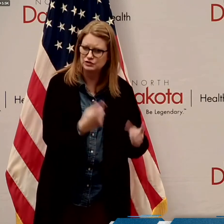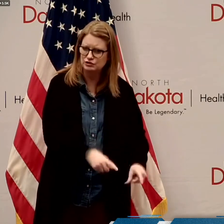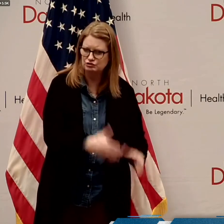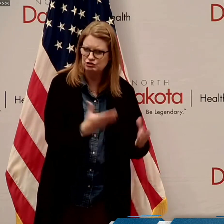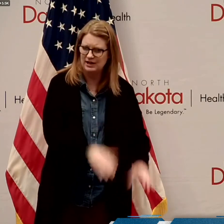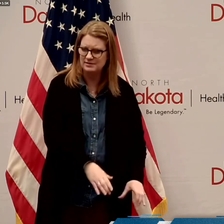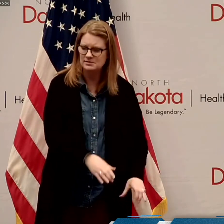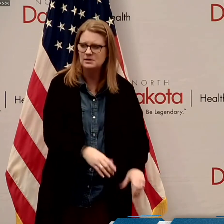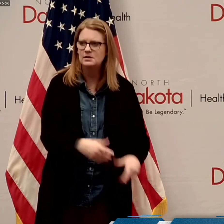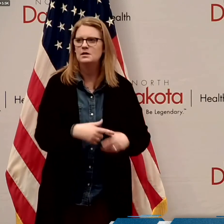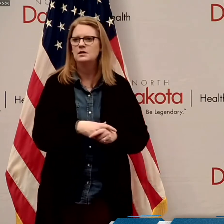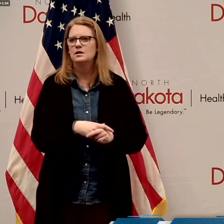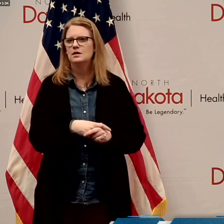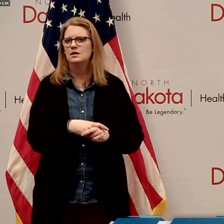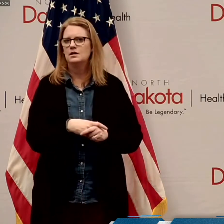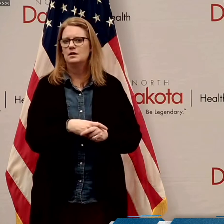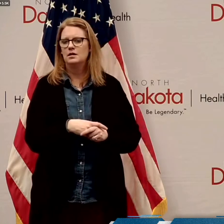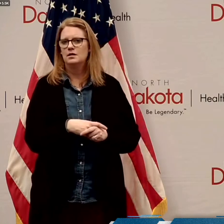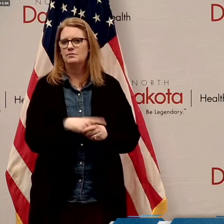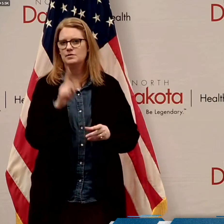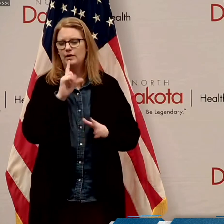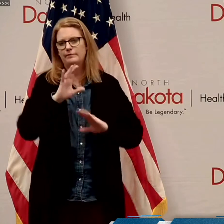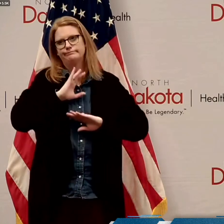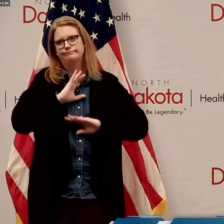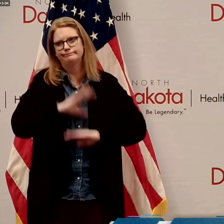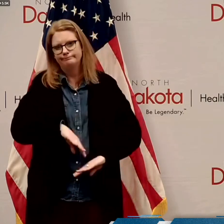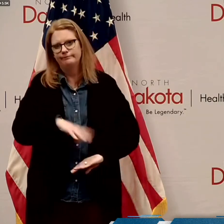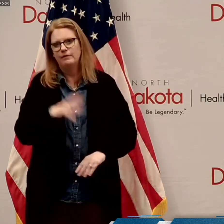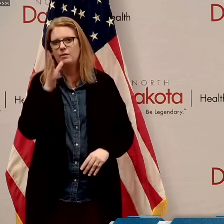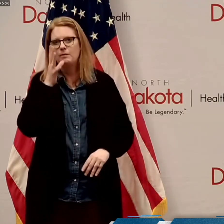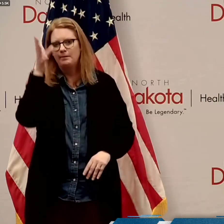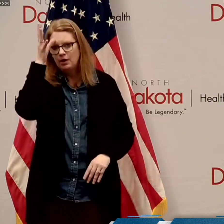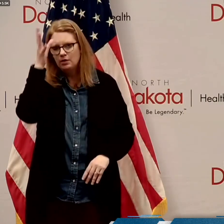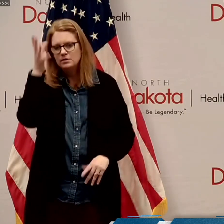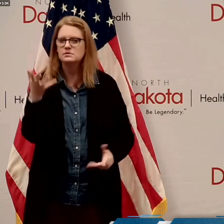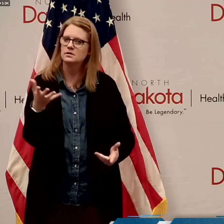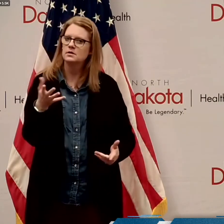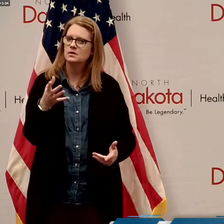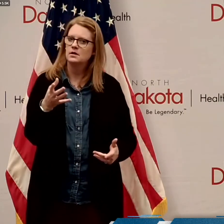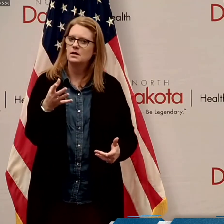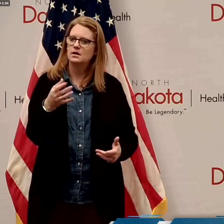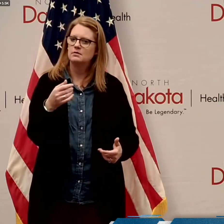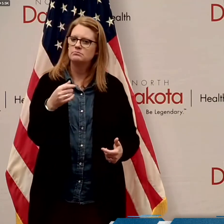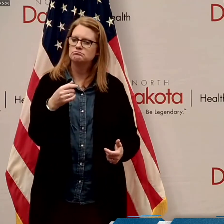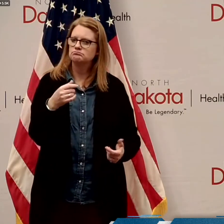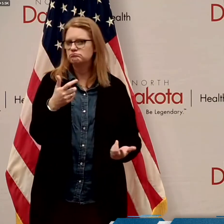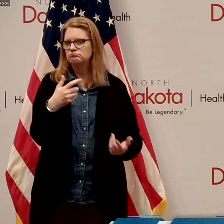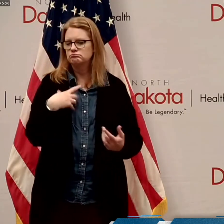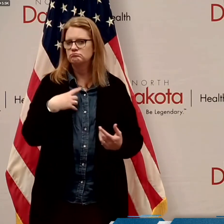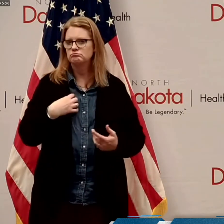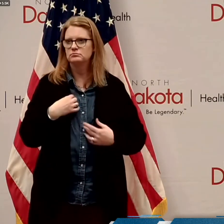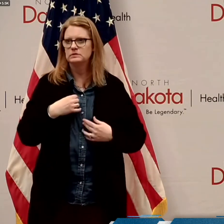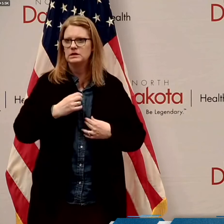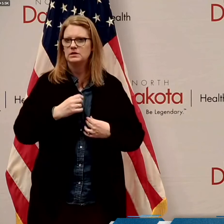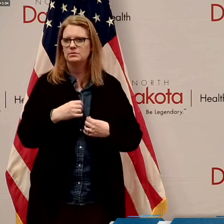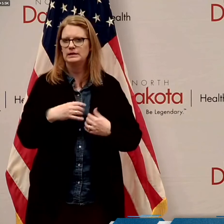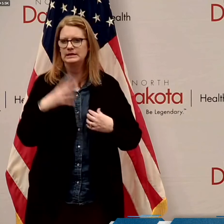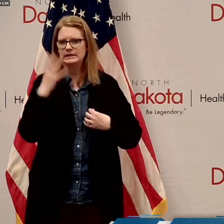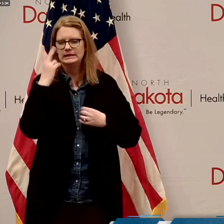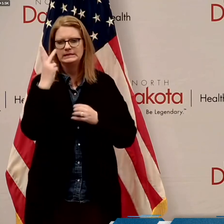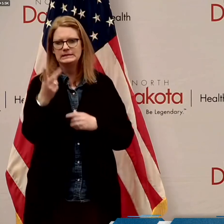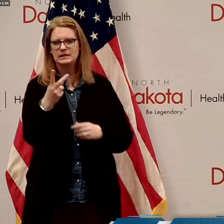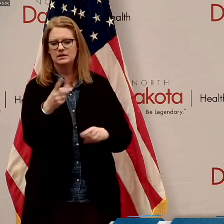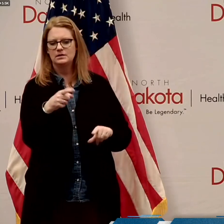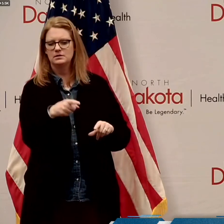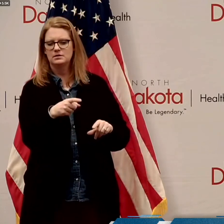parent, including myself. And so that's a great relief. But I would say, again, we look at this as a